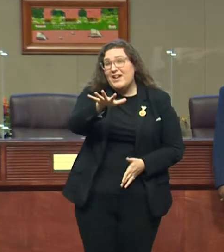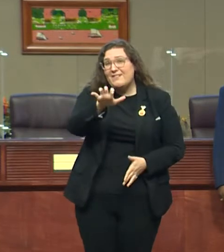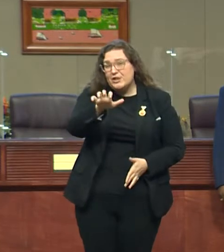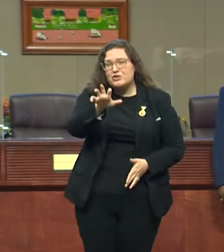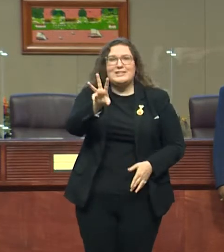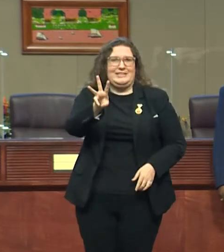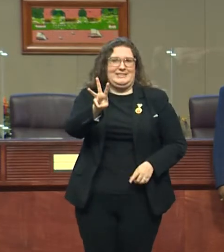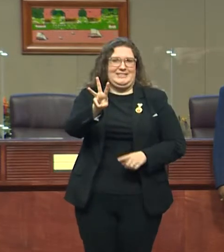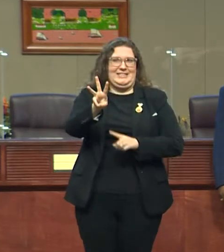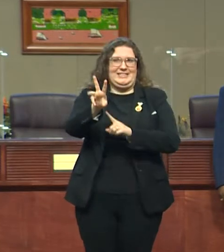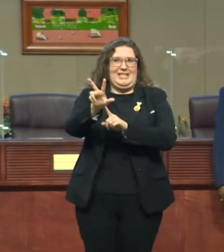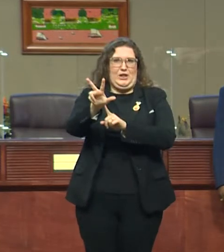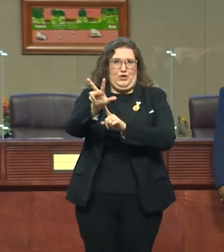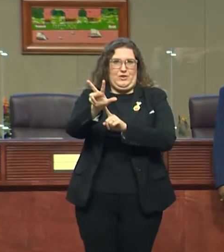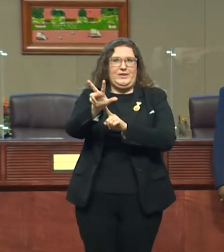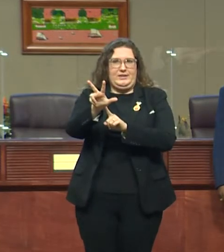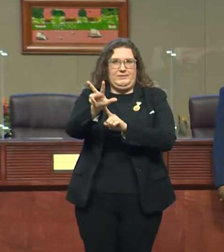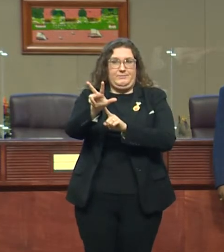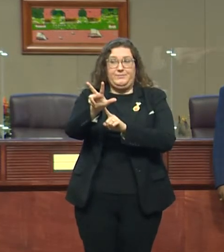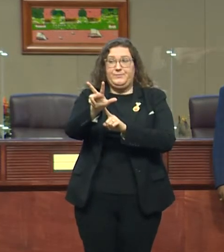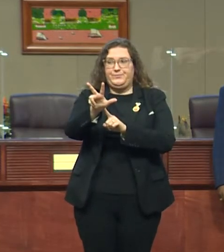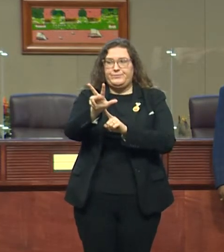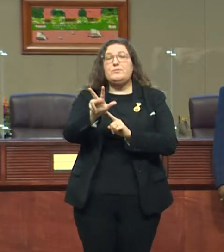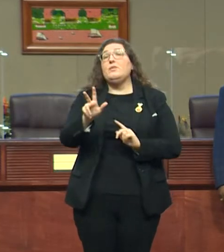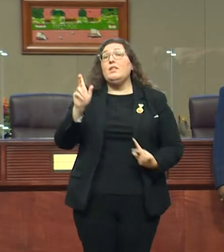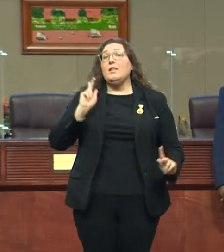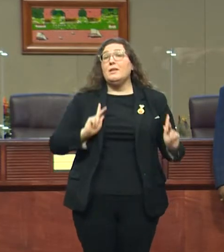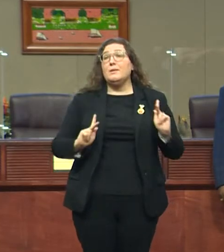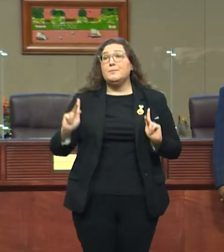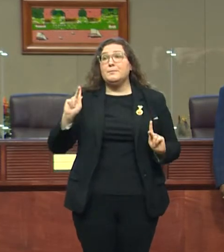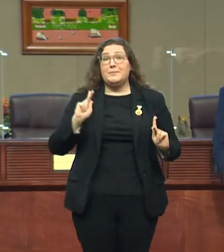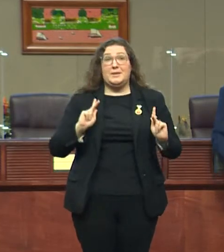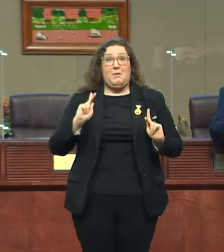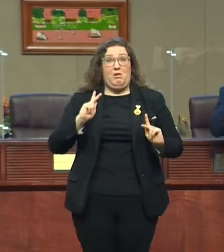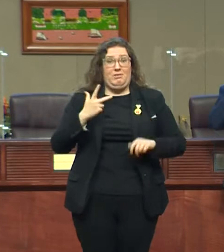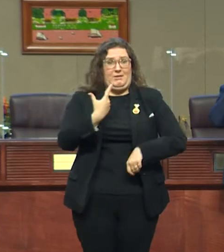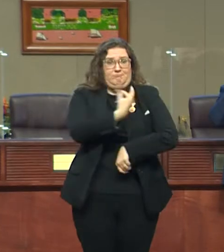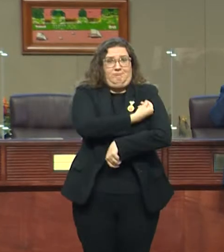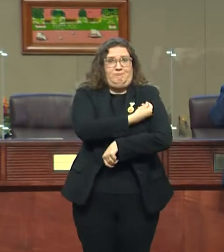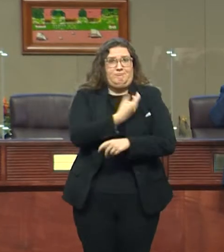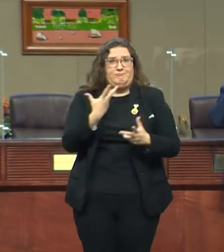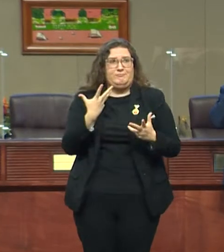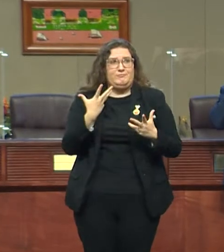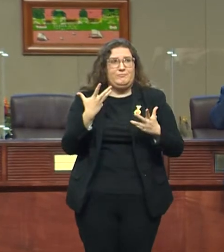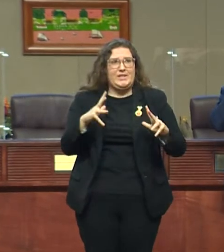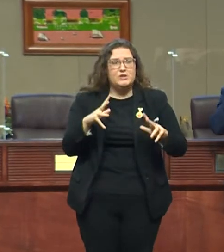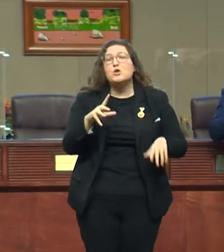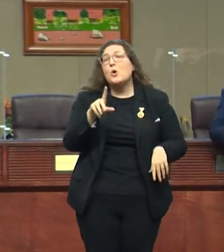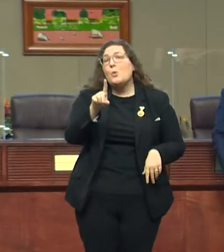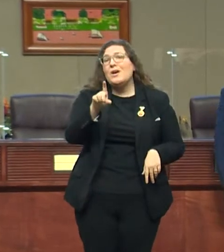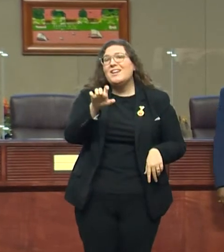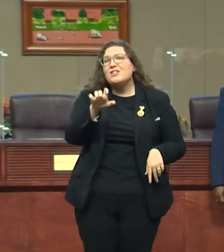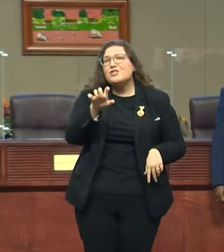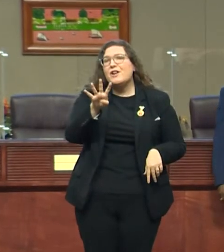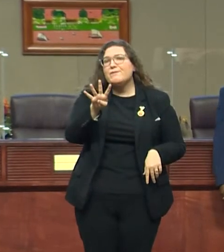167,563, and our residents that have received any vaccine,